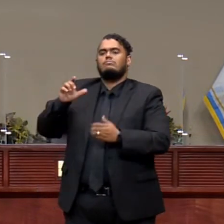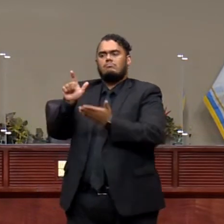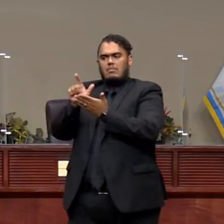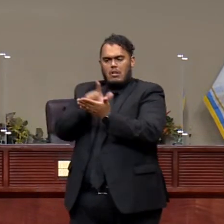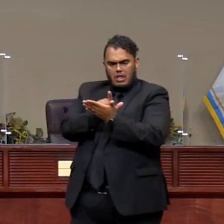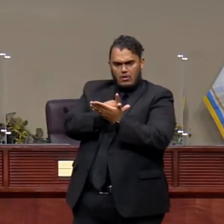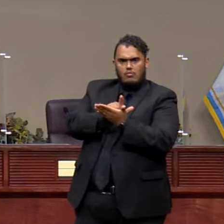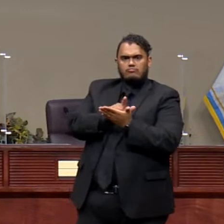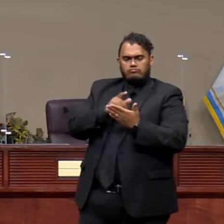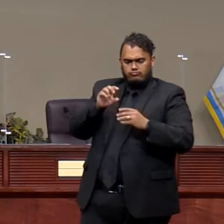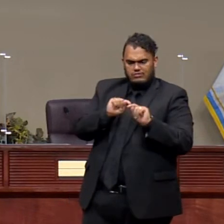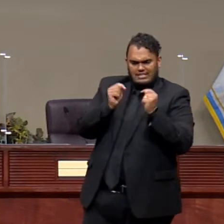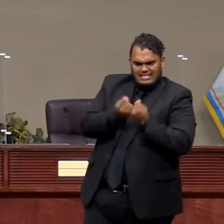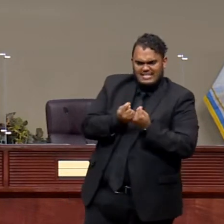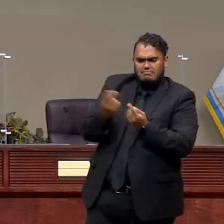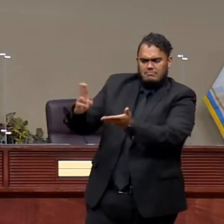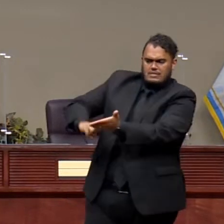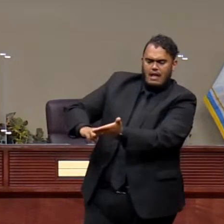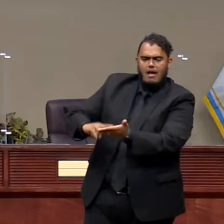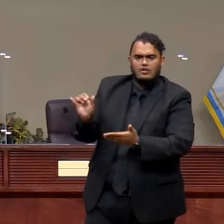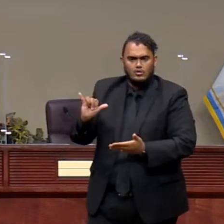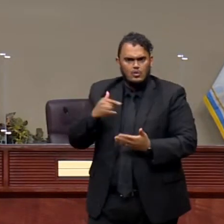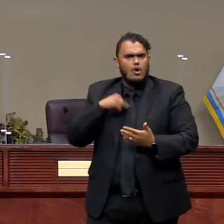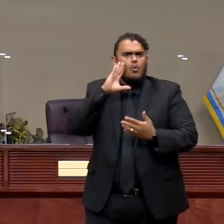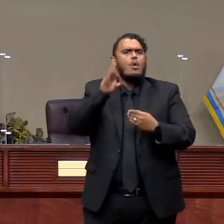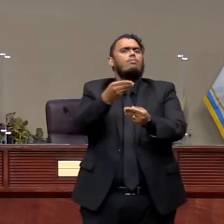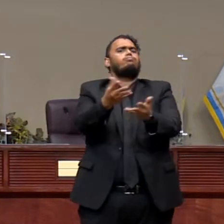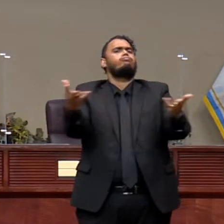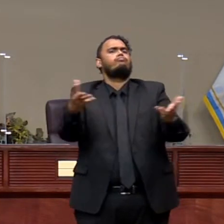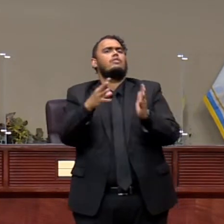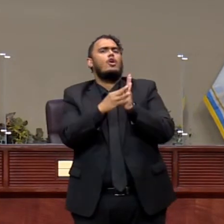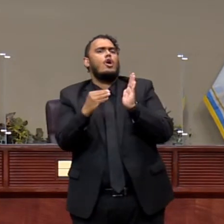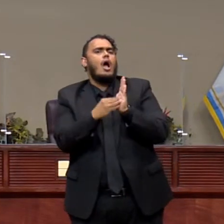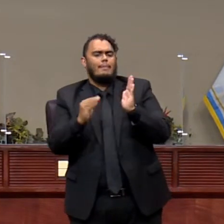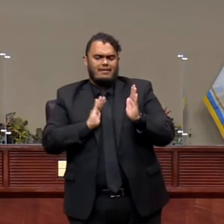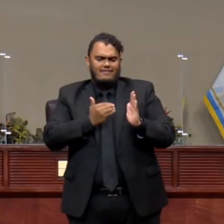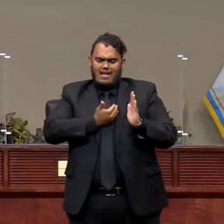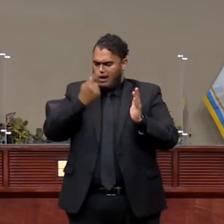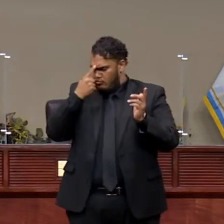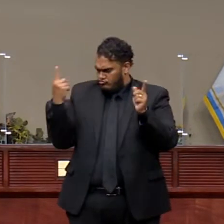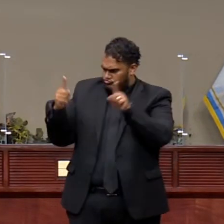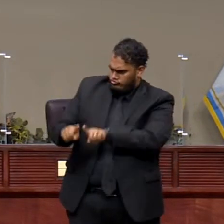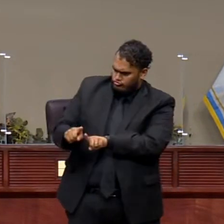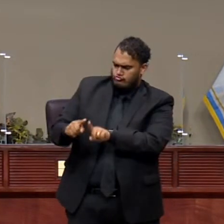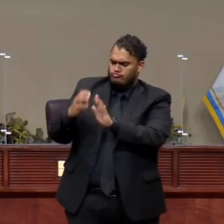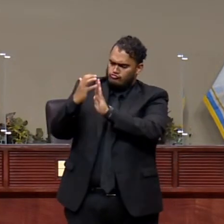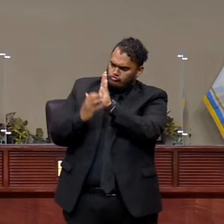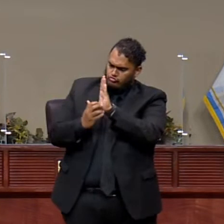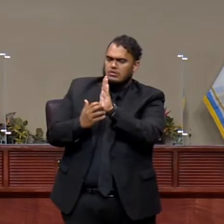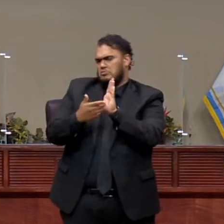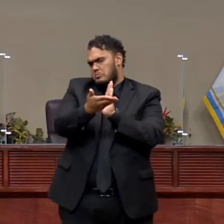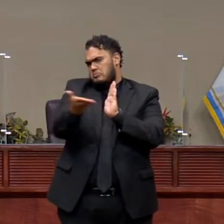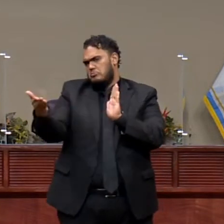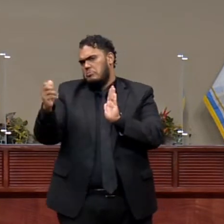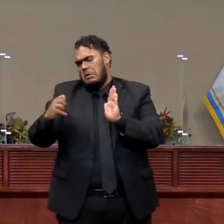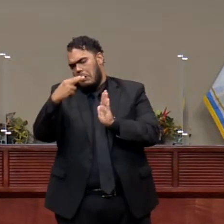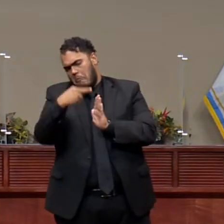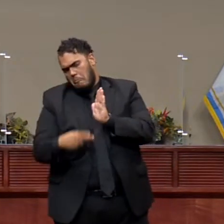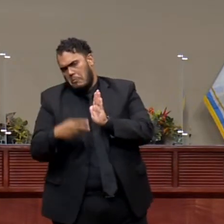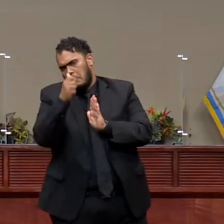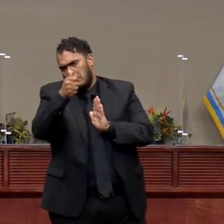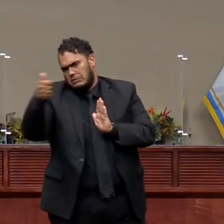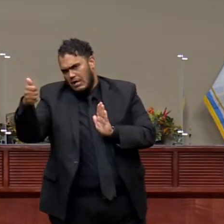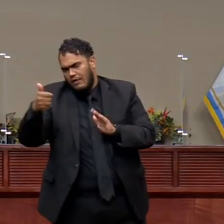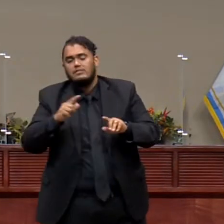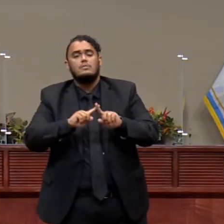of it with the details so you can see some of the salient points, but essentially those things that I